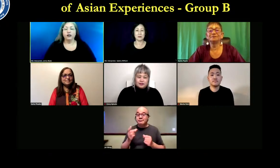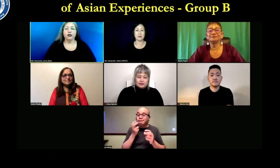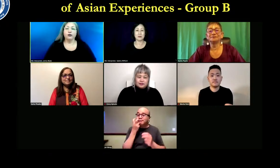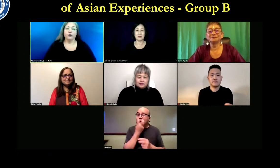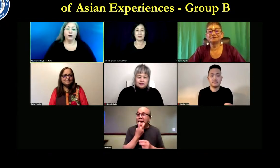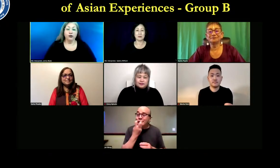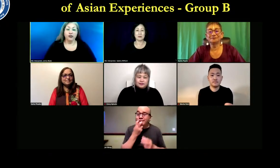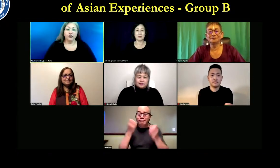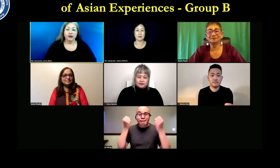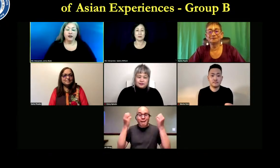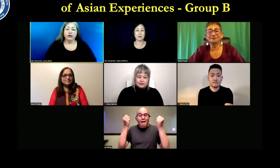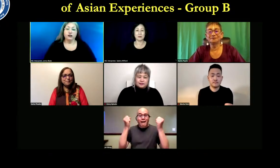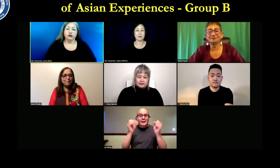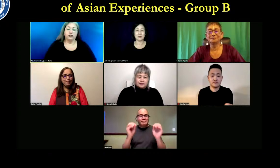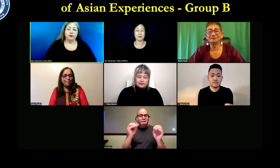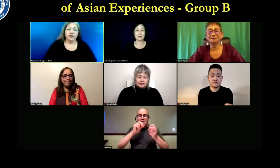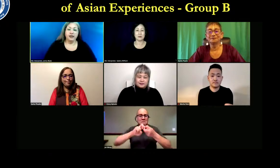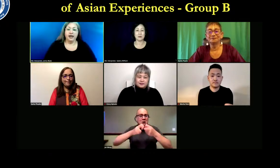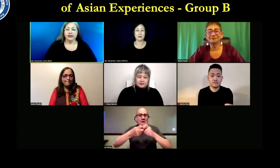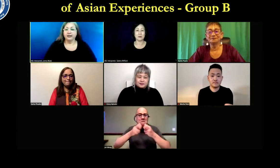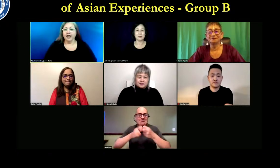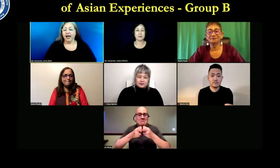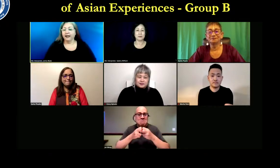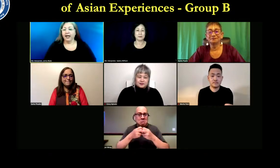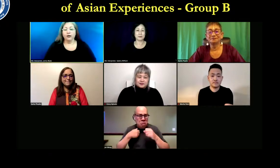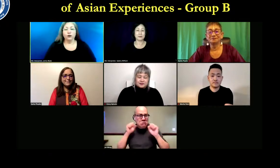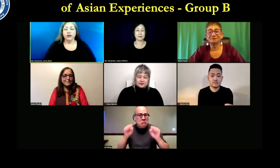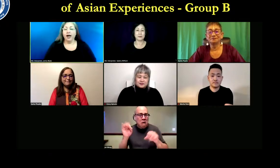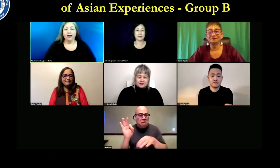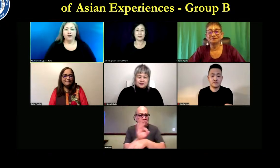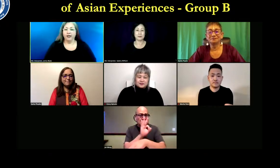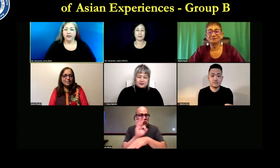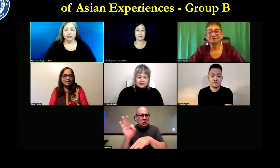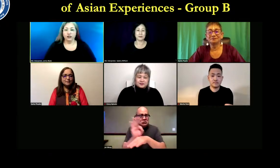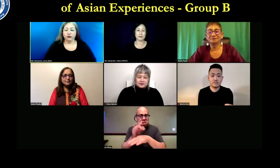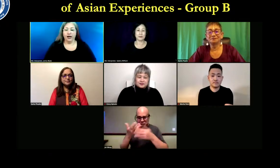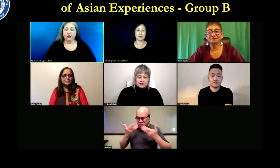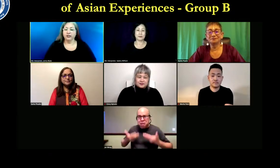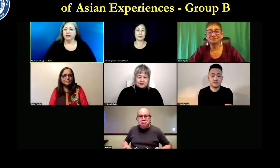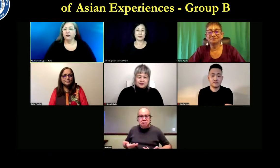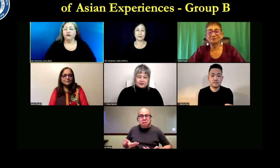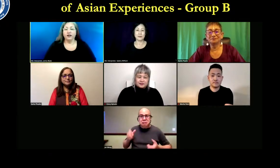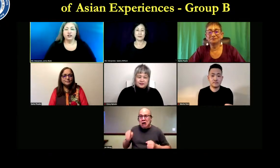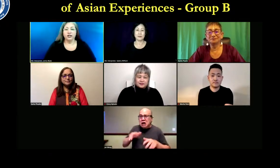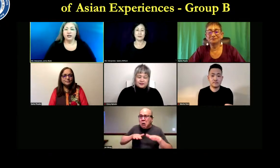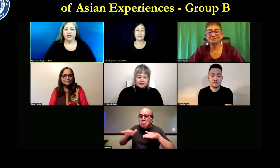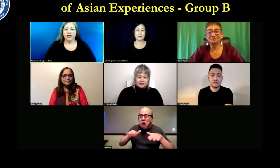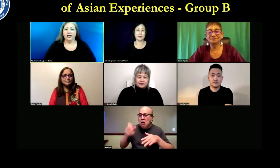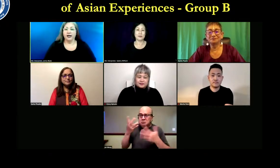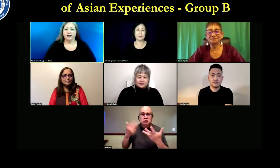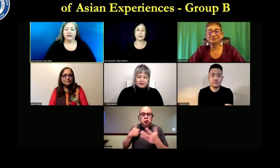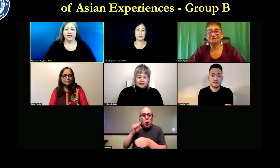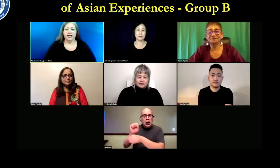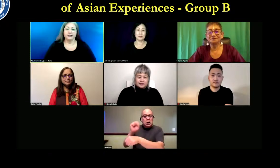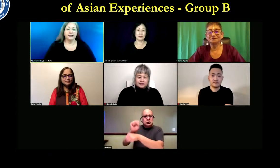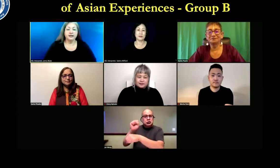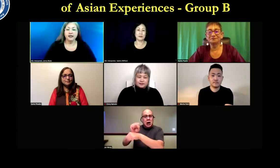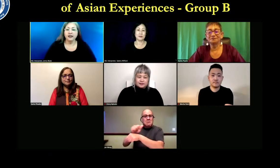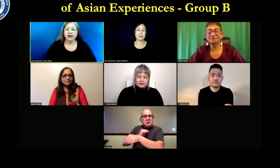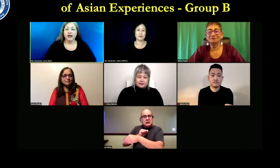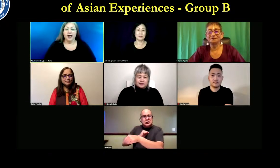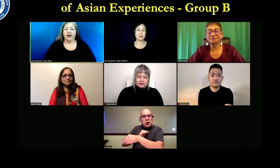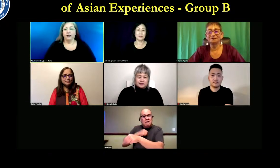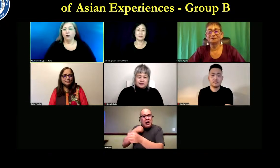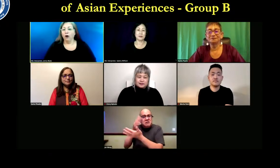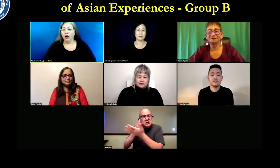I could learn both, to speak and sign, and it would not have been an issue. I could still function as a